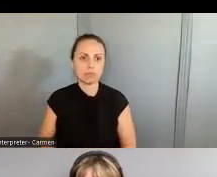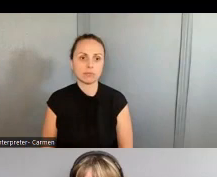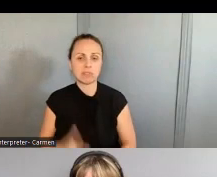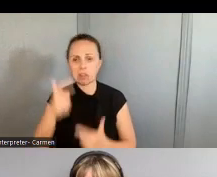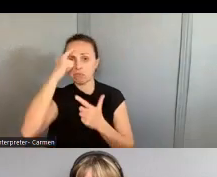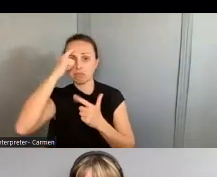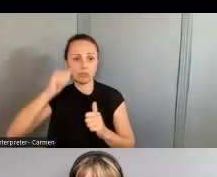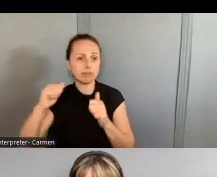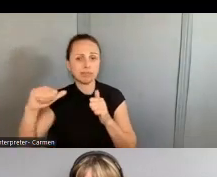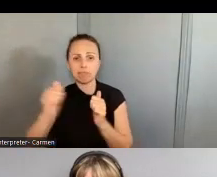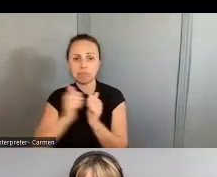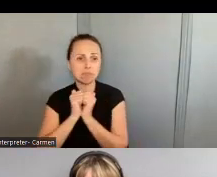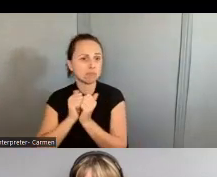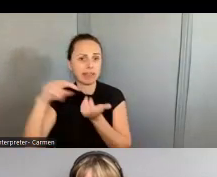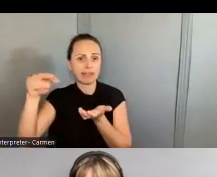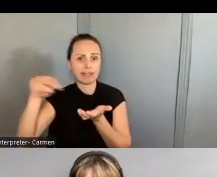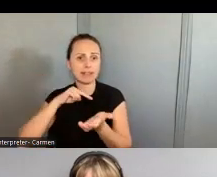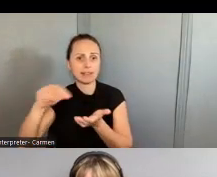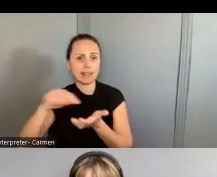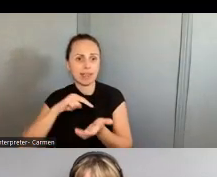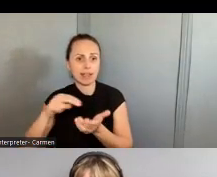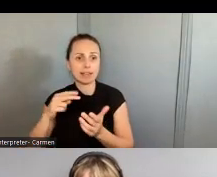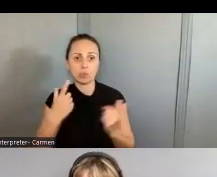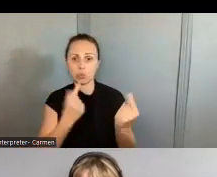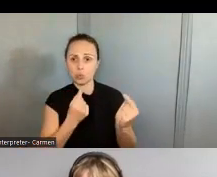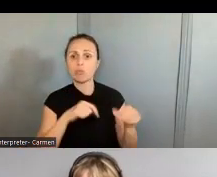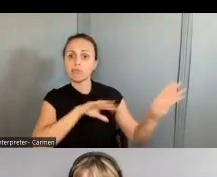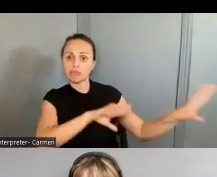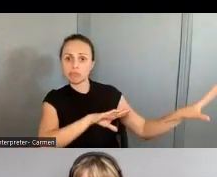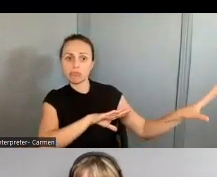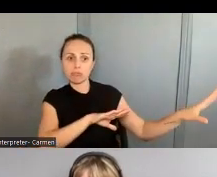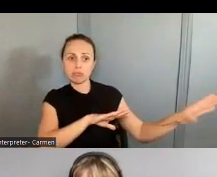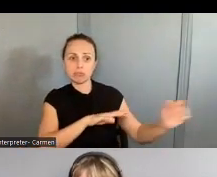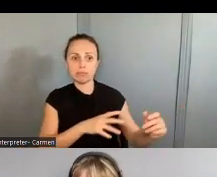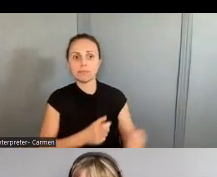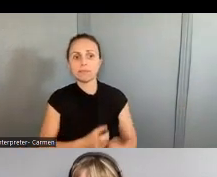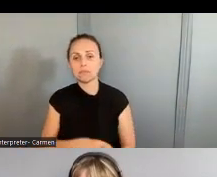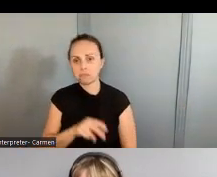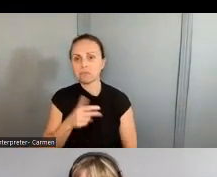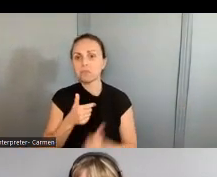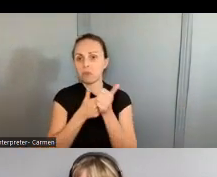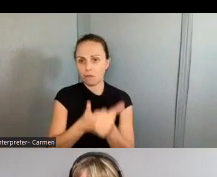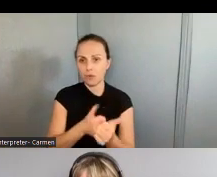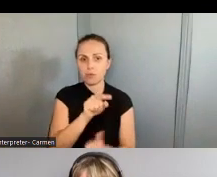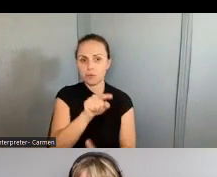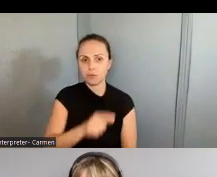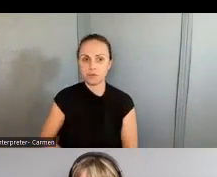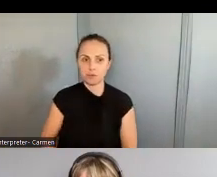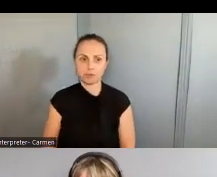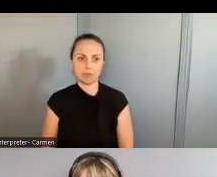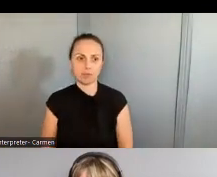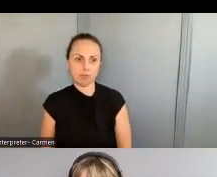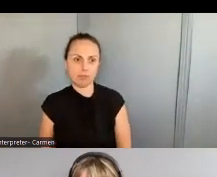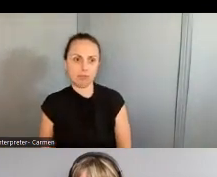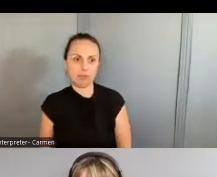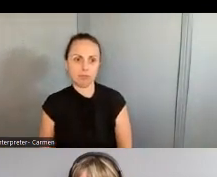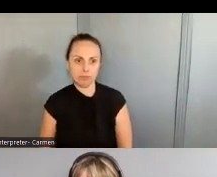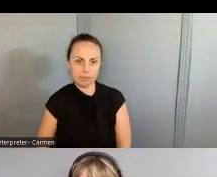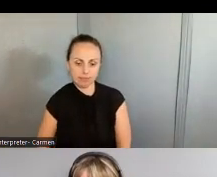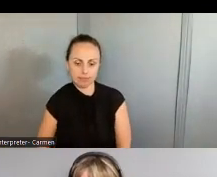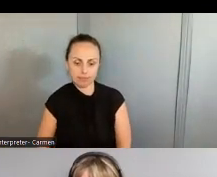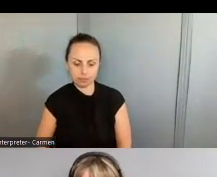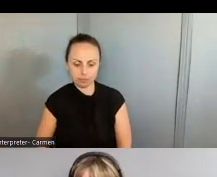together. We're gonna put both our hands to one side and we're gonna reach back to the middle and then push to the other side. Here we go.